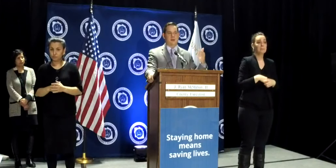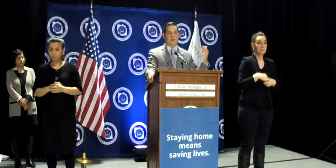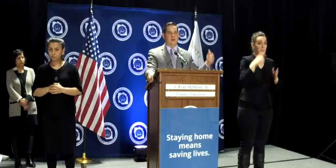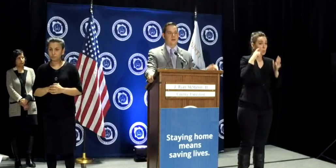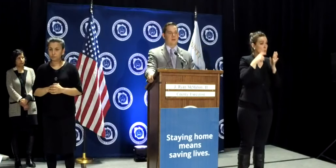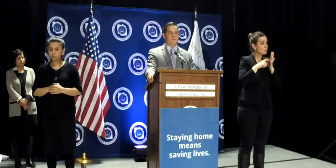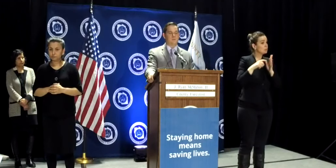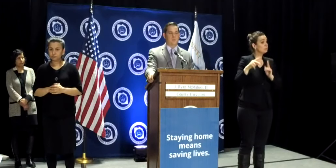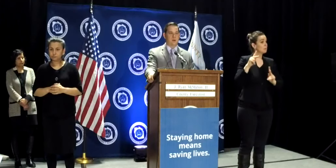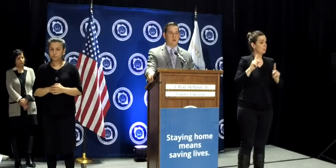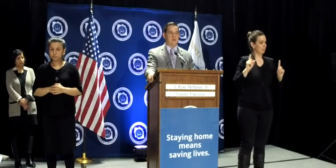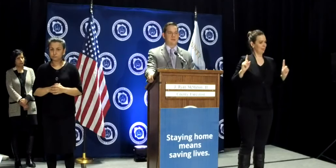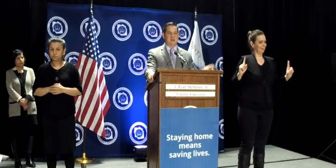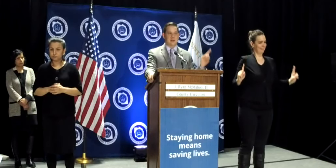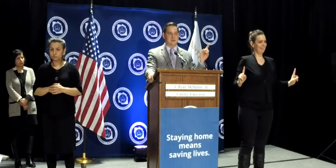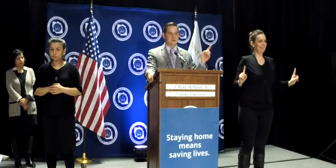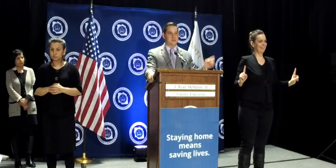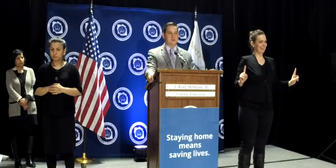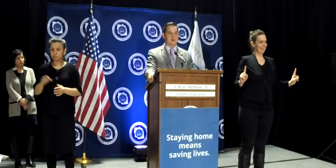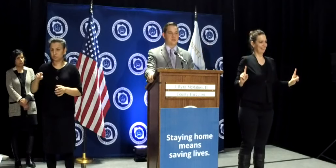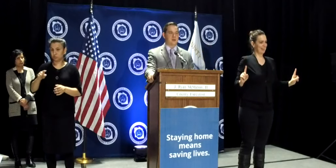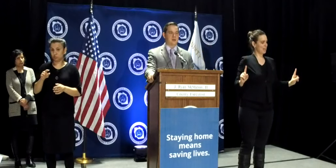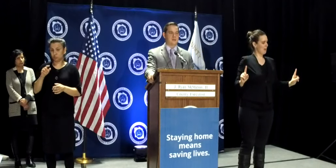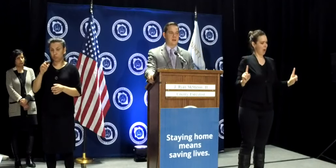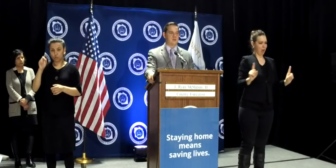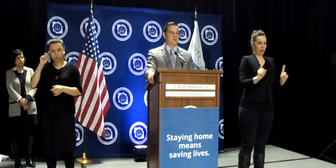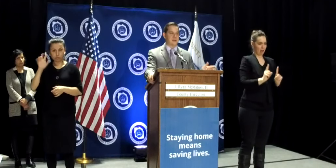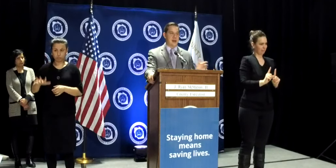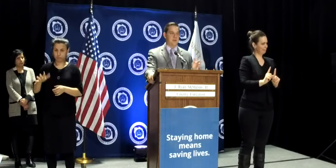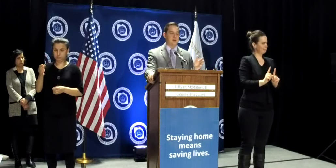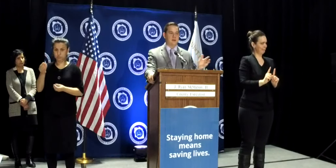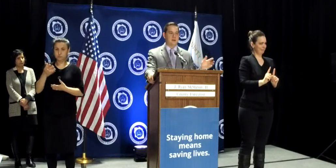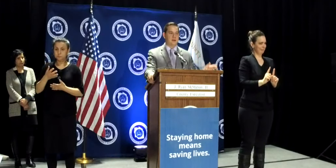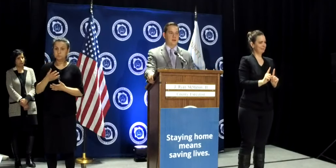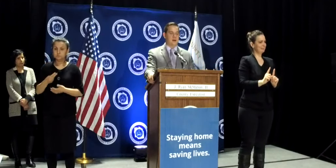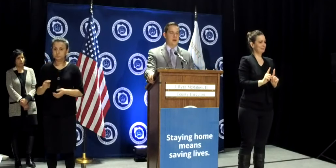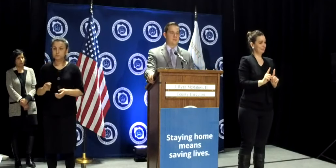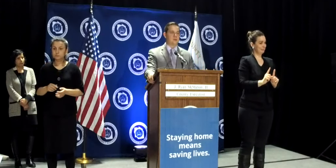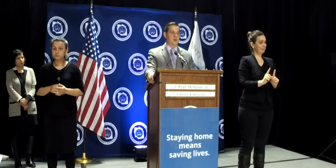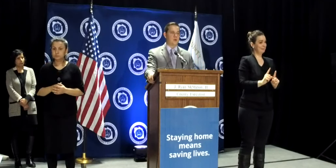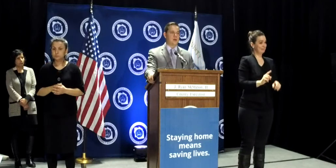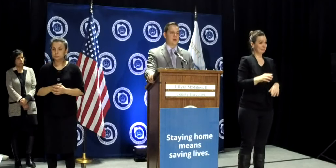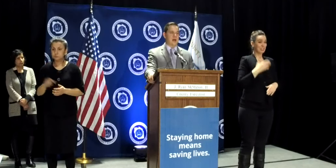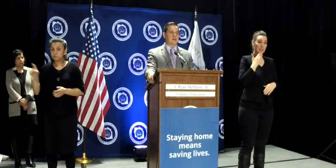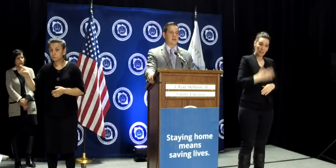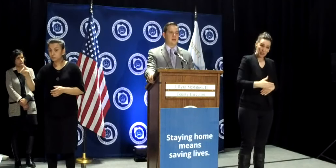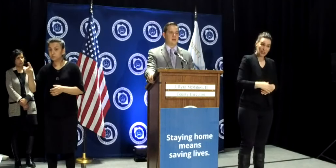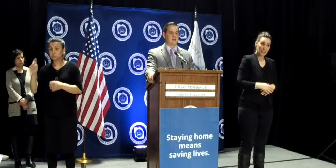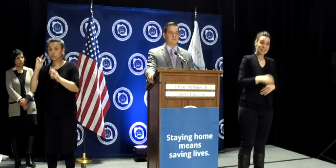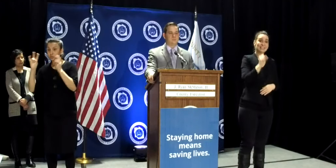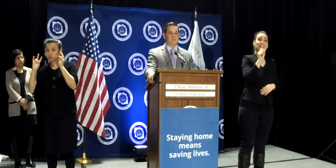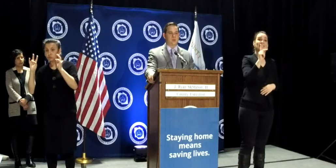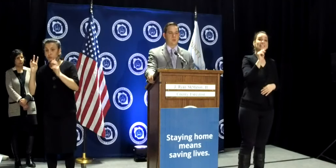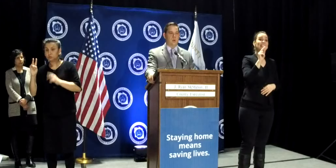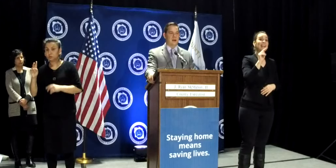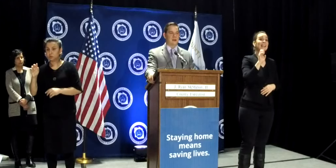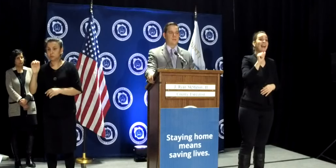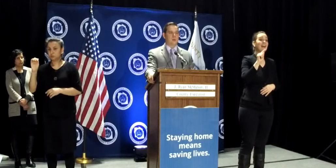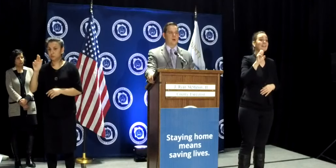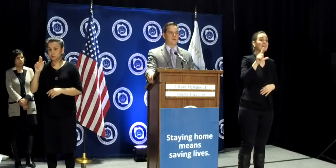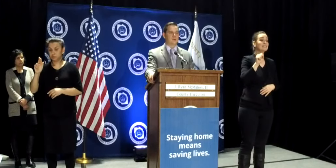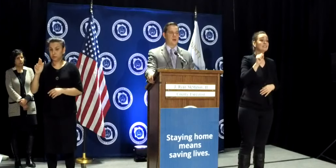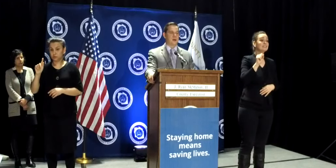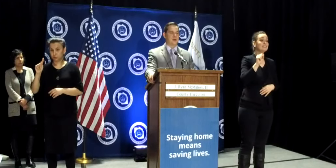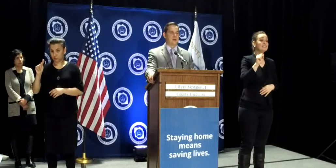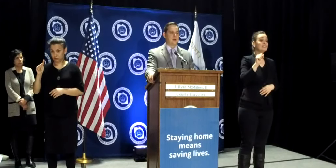want to hear. We know out in Skaneateles they shut down a trail because that wasn't happening. So I think we want to